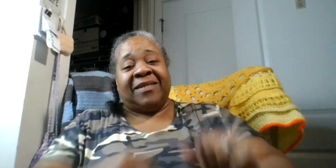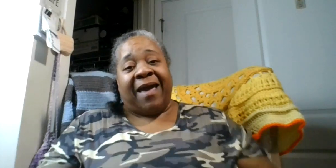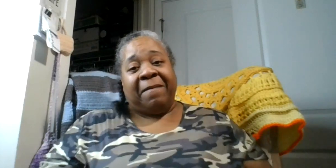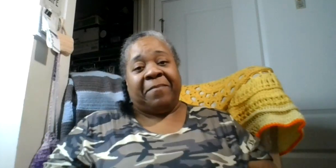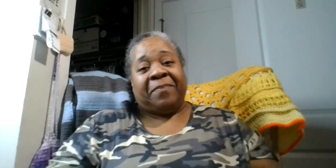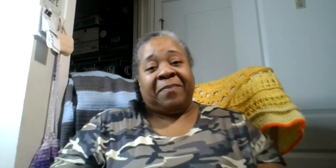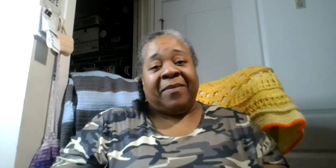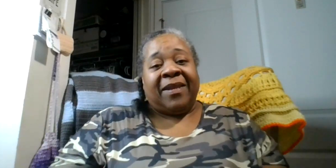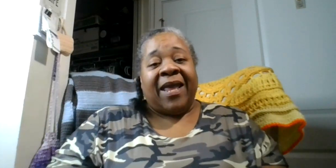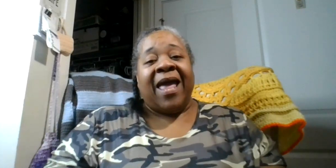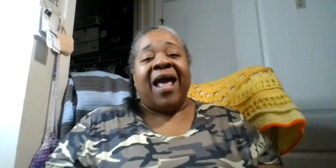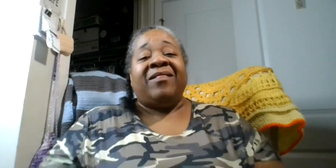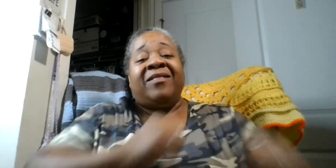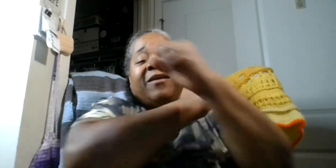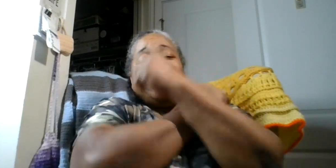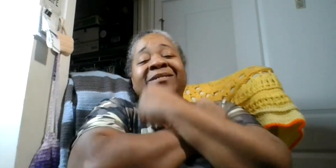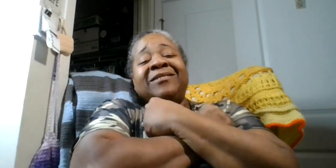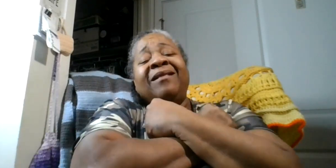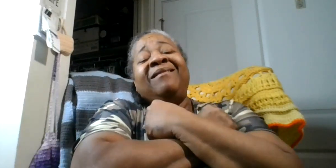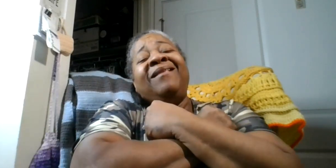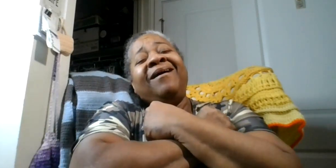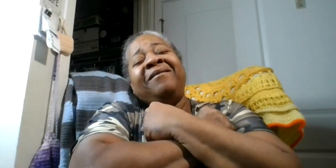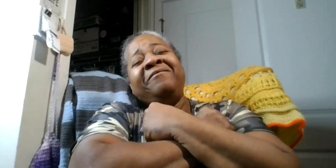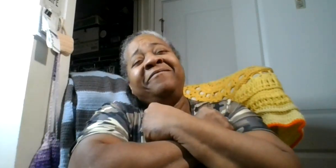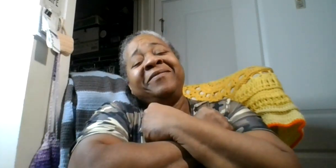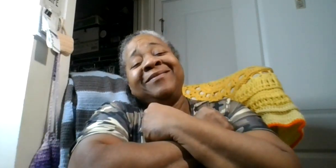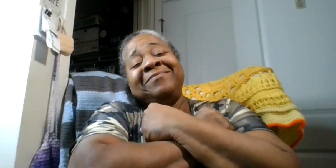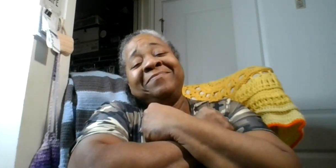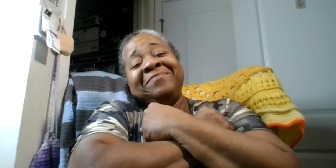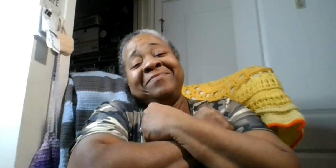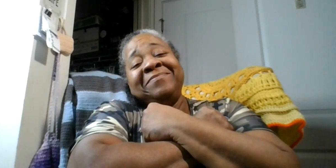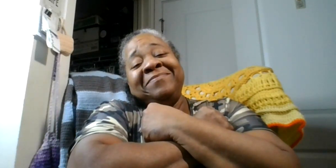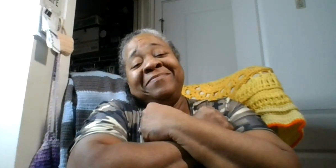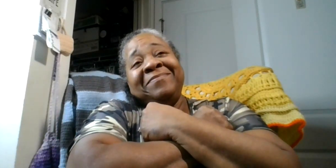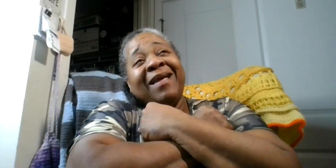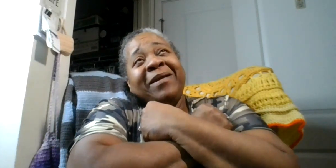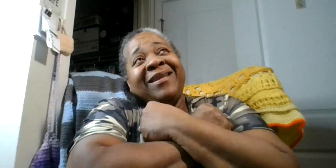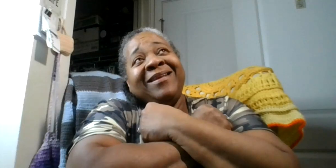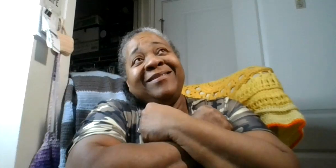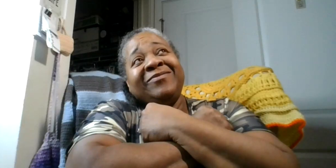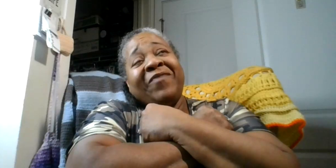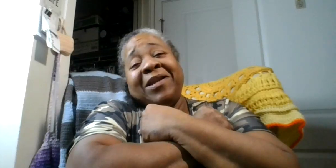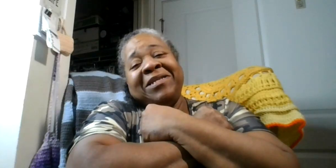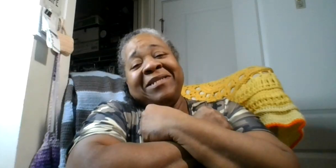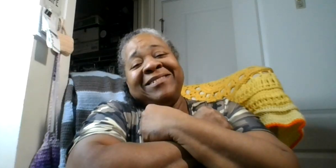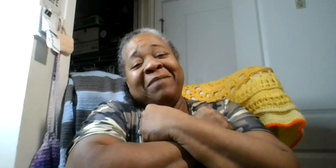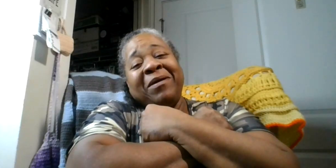Okay? And then there is love. I mean, it is Valentine's Day month.